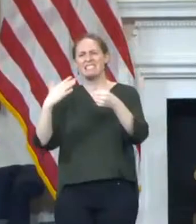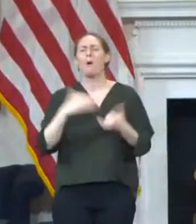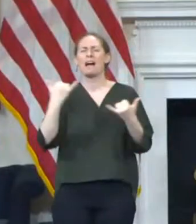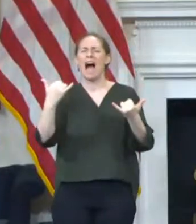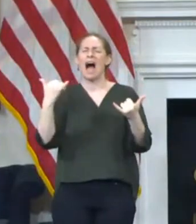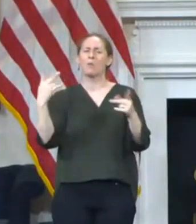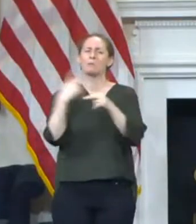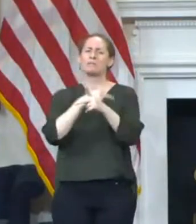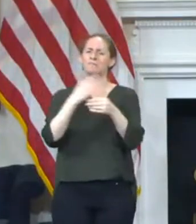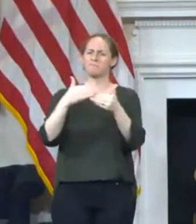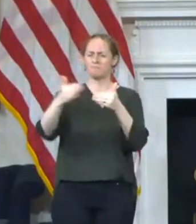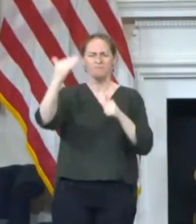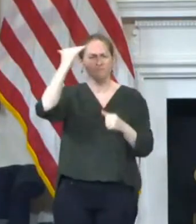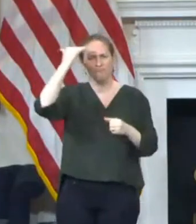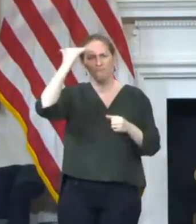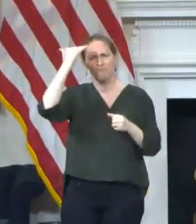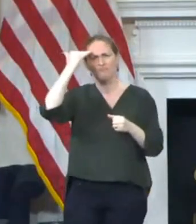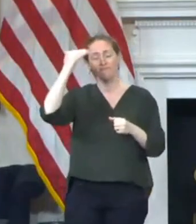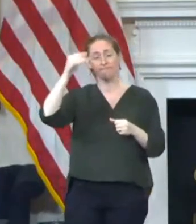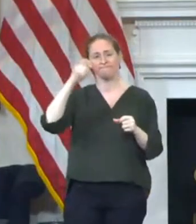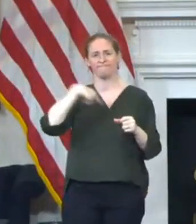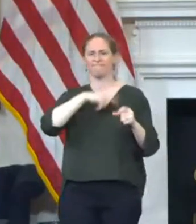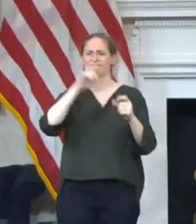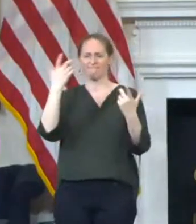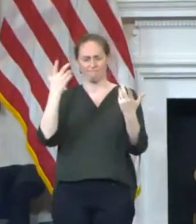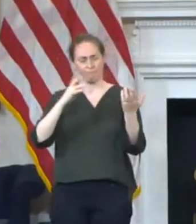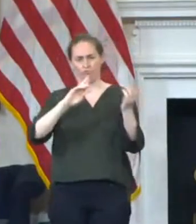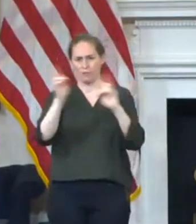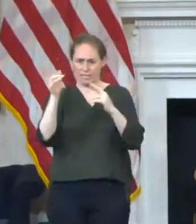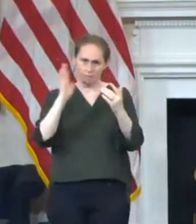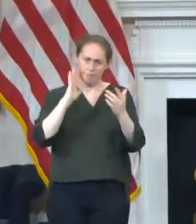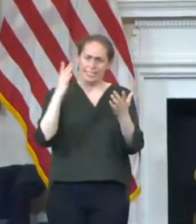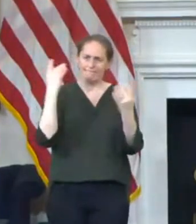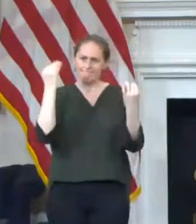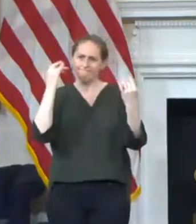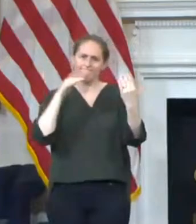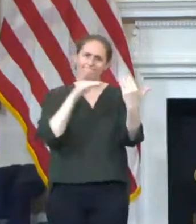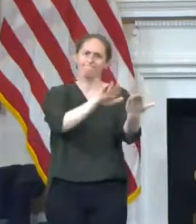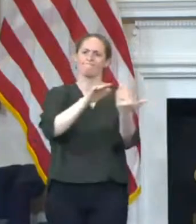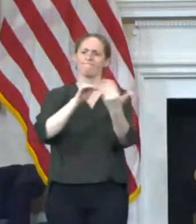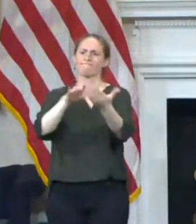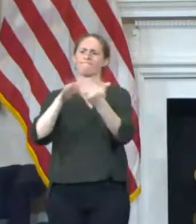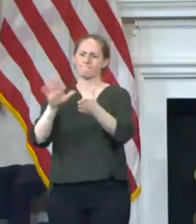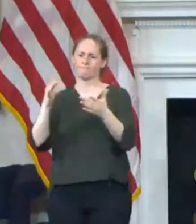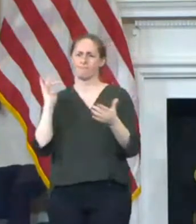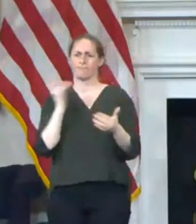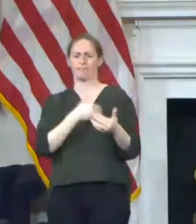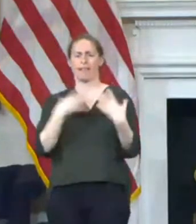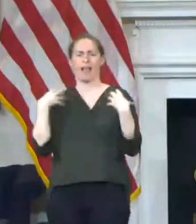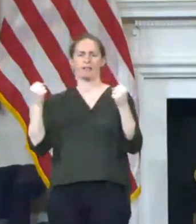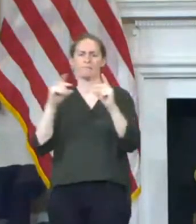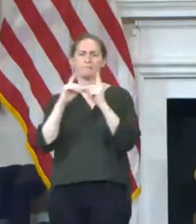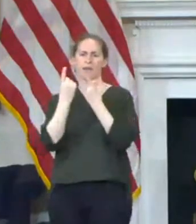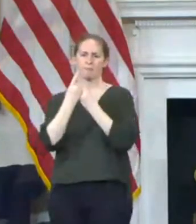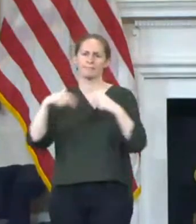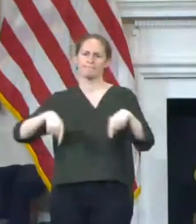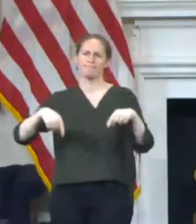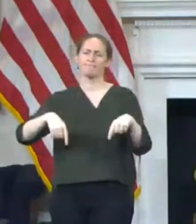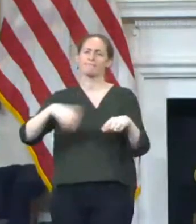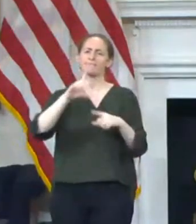People are under incredible pressures, and this is a problem that we're trying to address, and through our health department and through